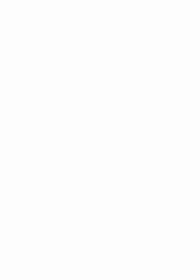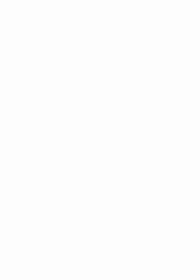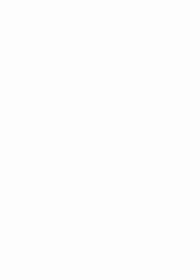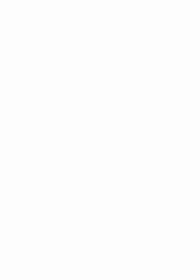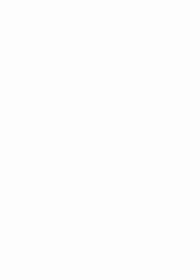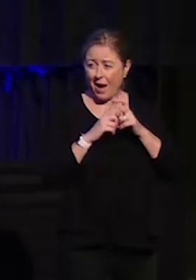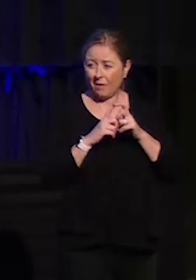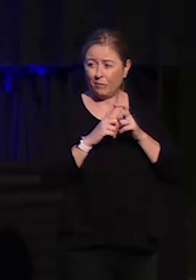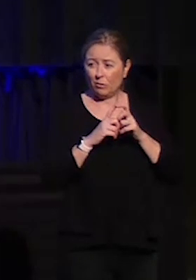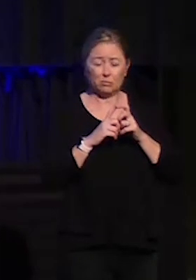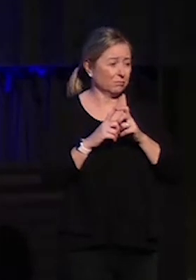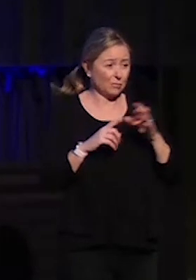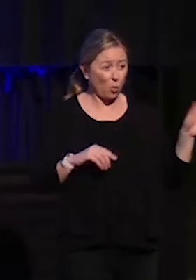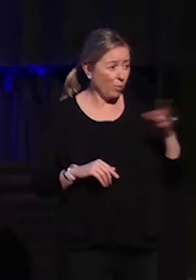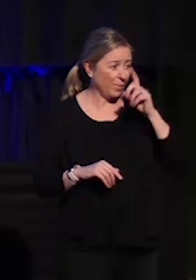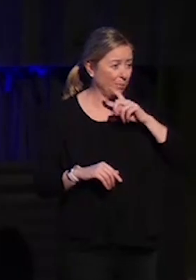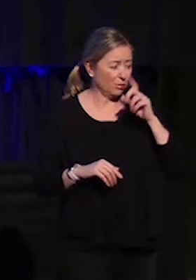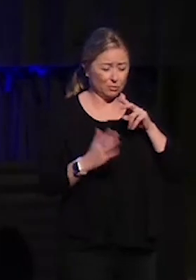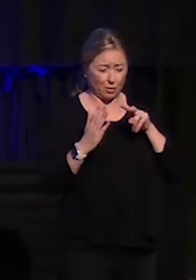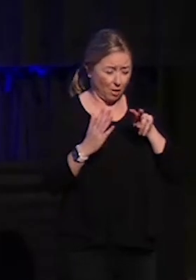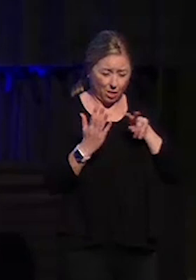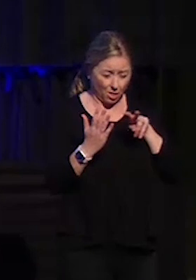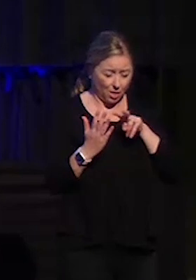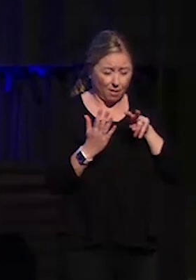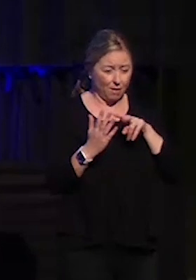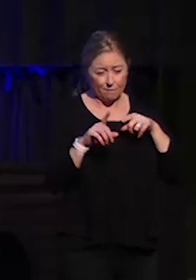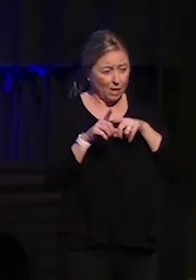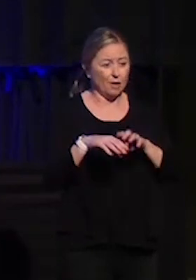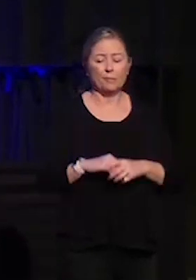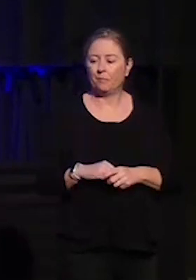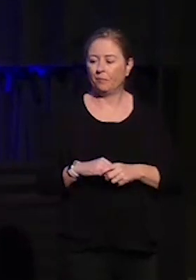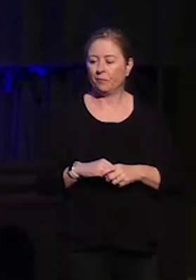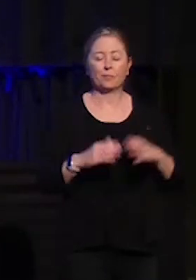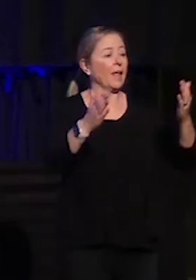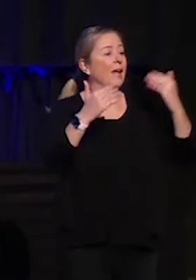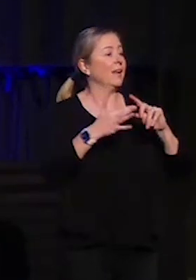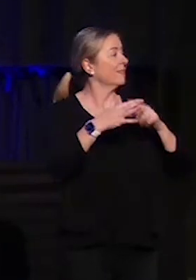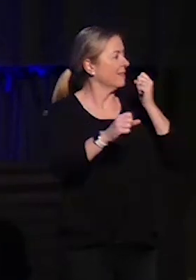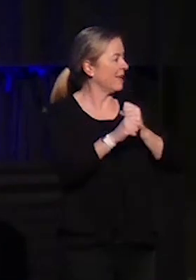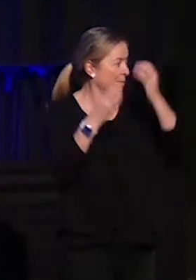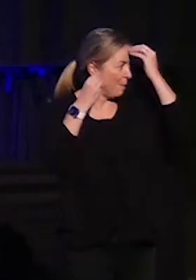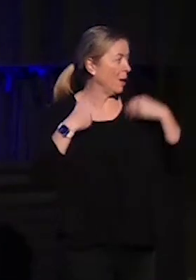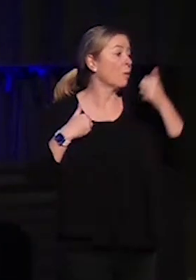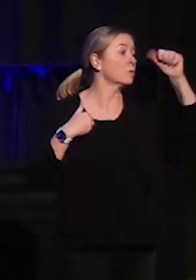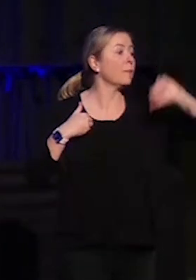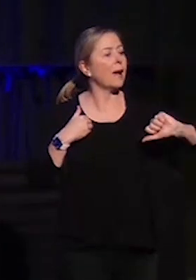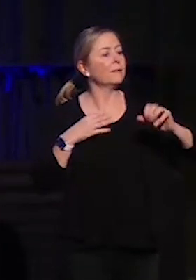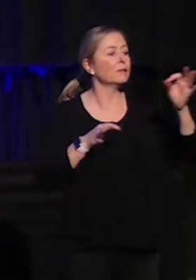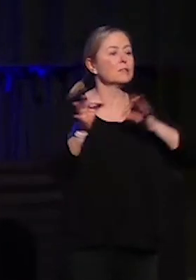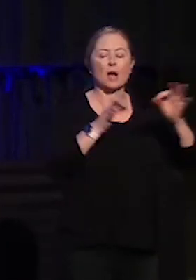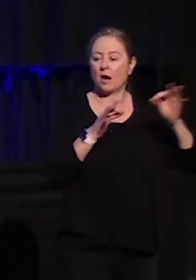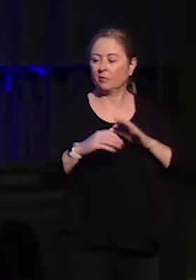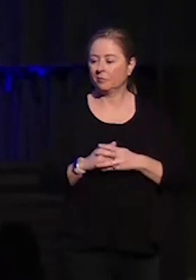for absolutely everyone. So again, let's do it for a third time. Okay, good design, bad design, third time.